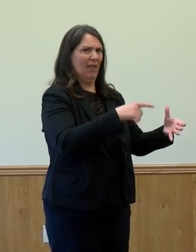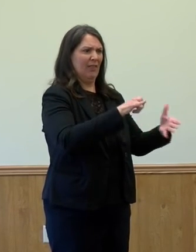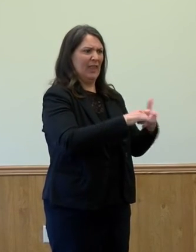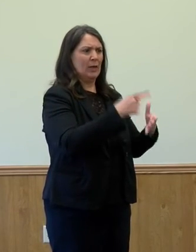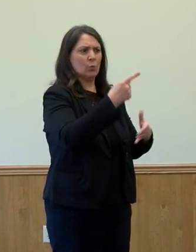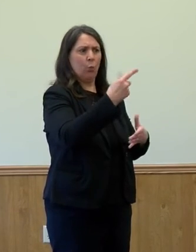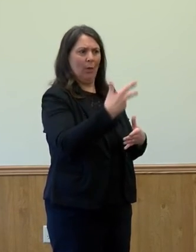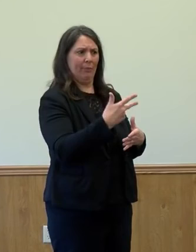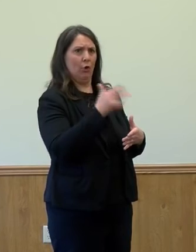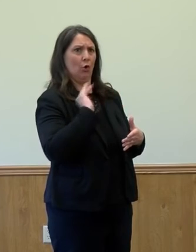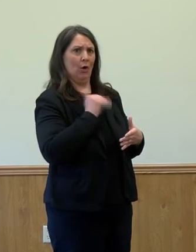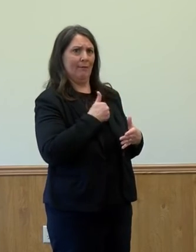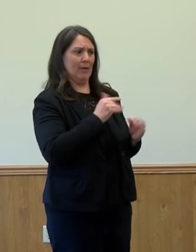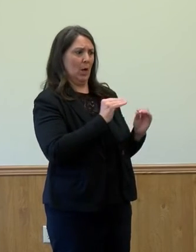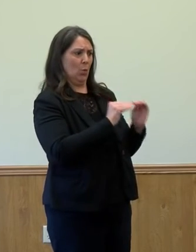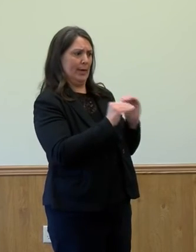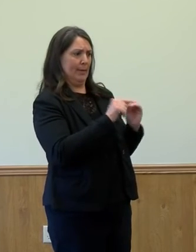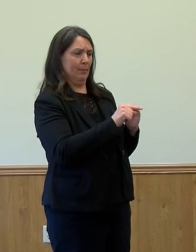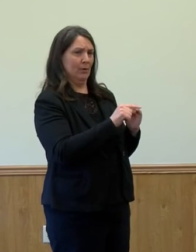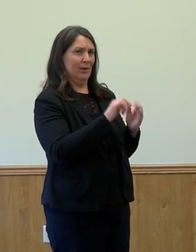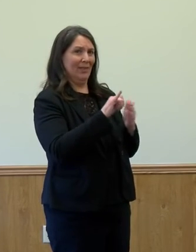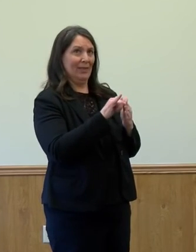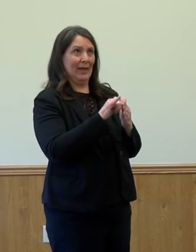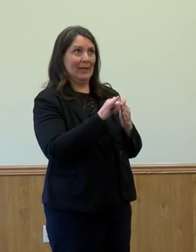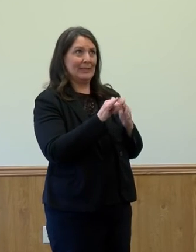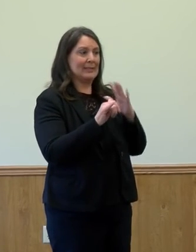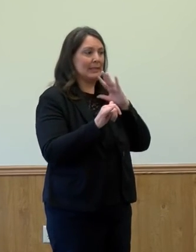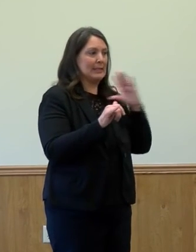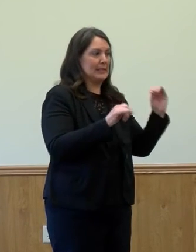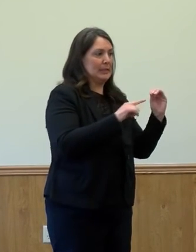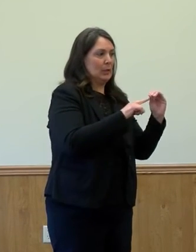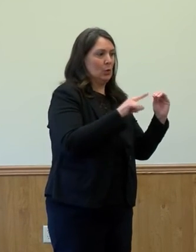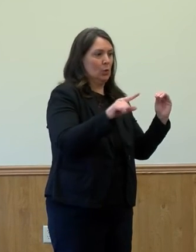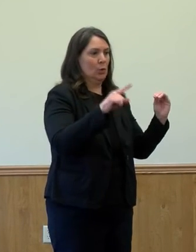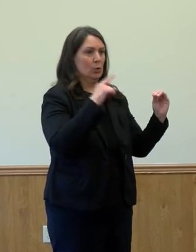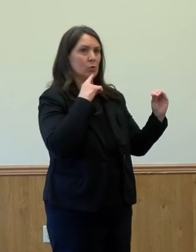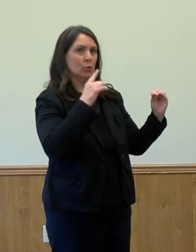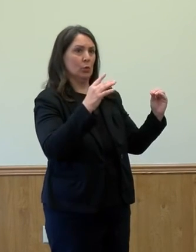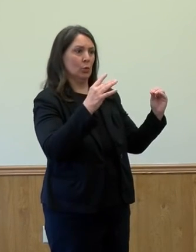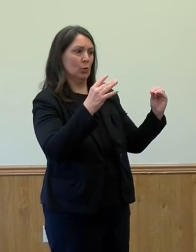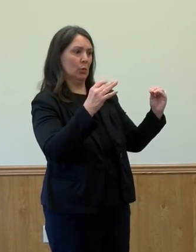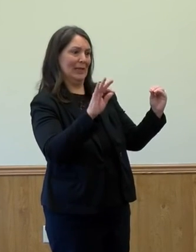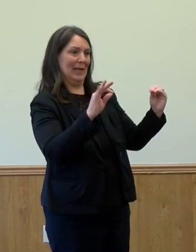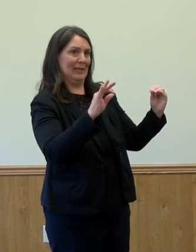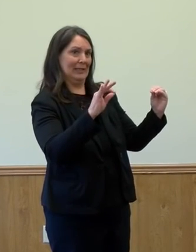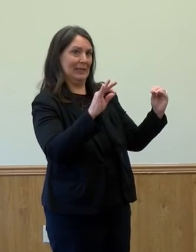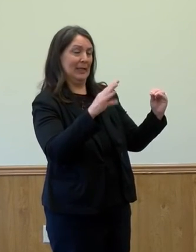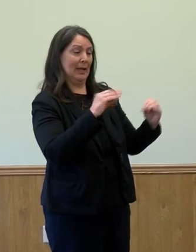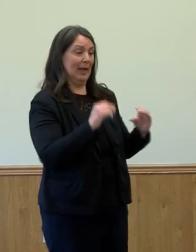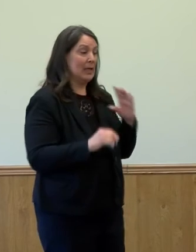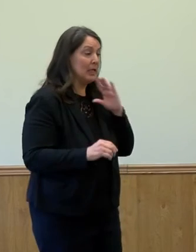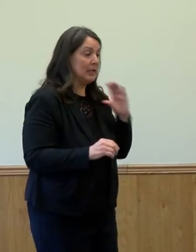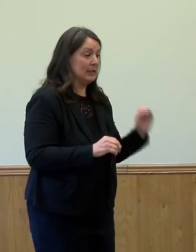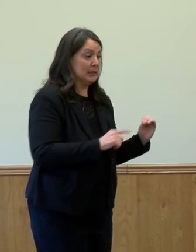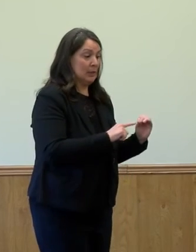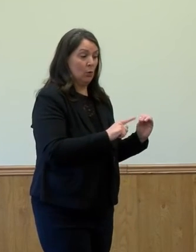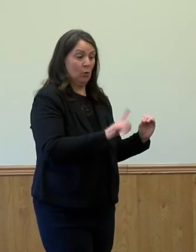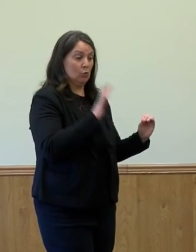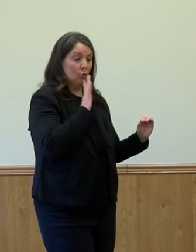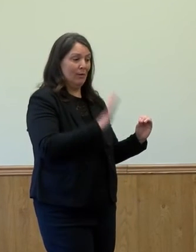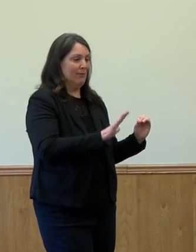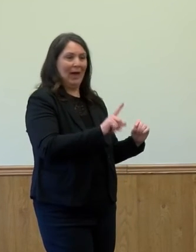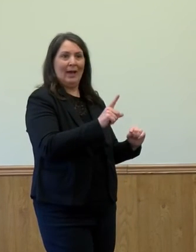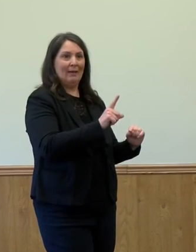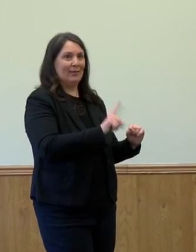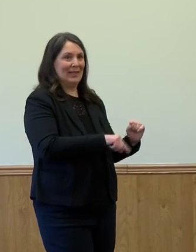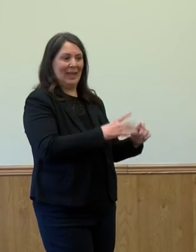are kind of still mixed, that 0 to 19 age range with who's actually eligible. We have 0 to 5, under 5 that are not eligible for vaccines.